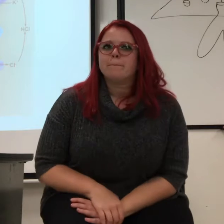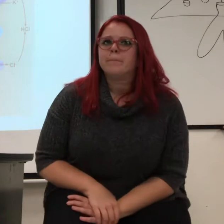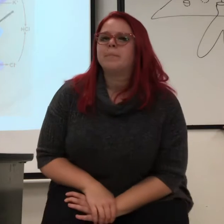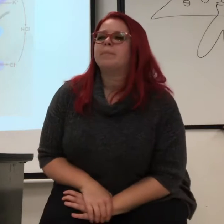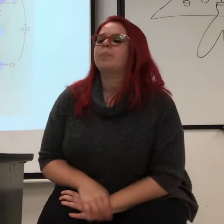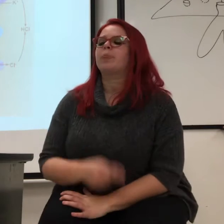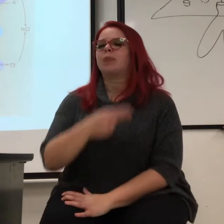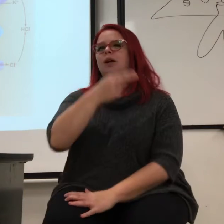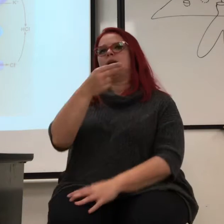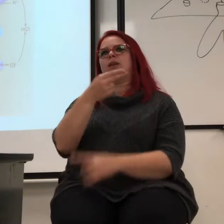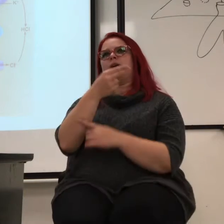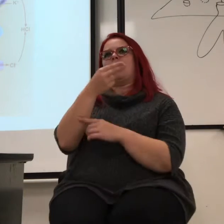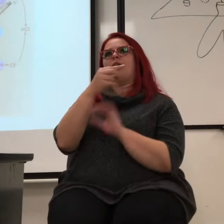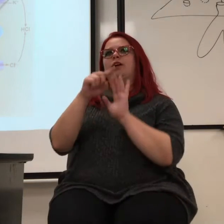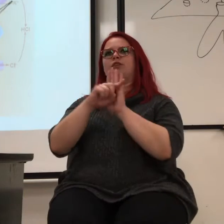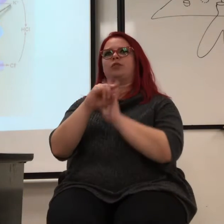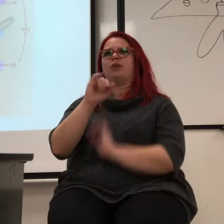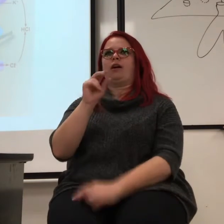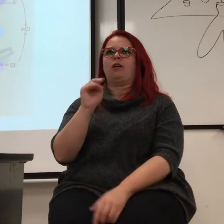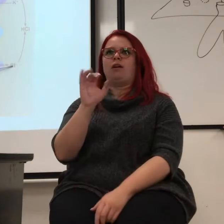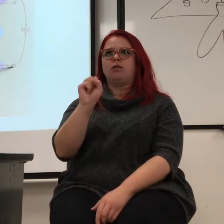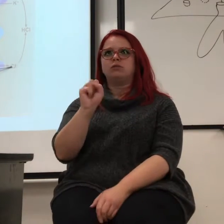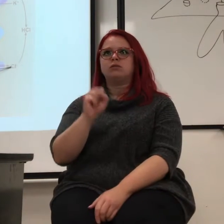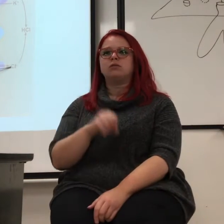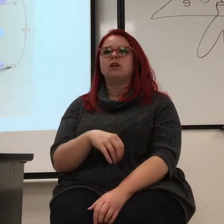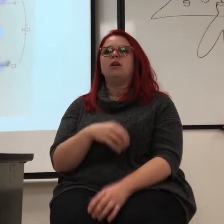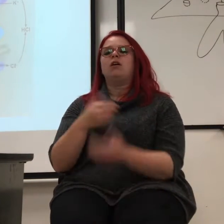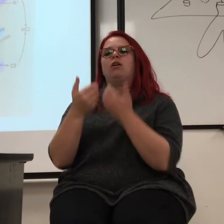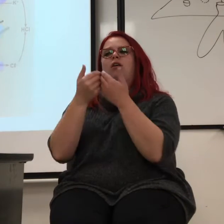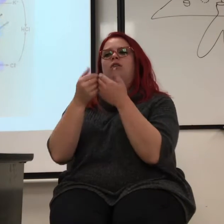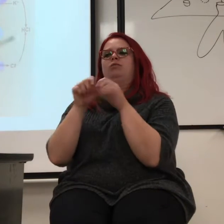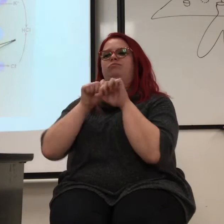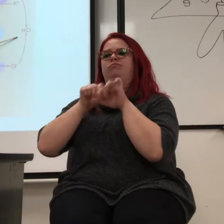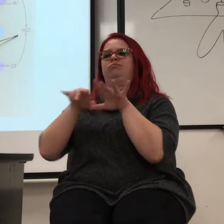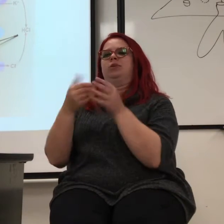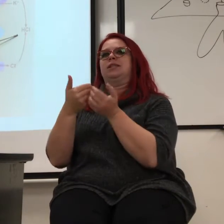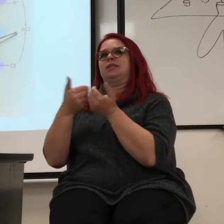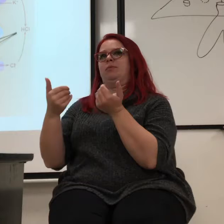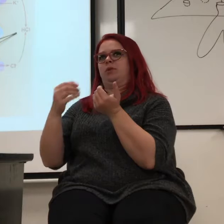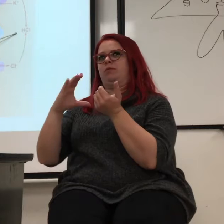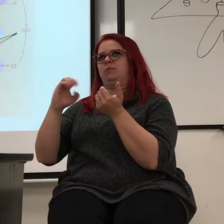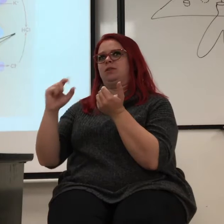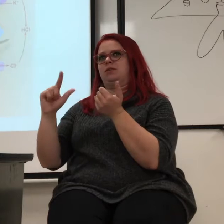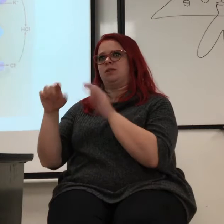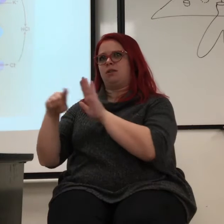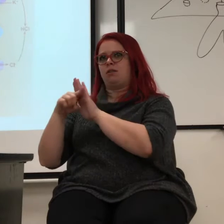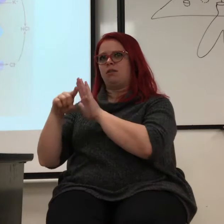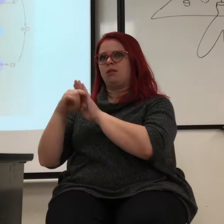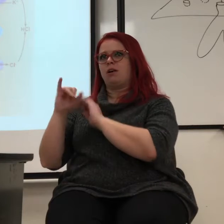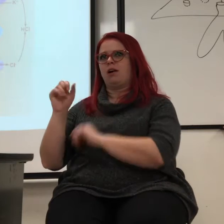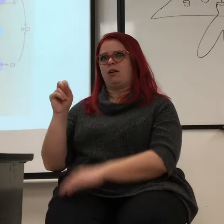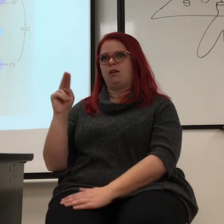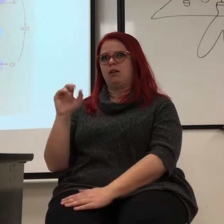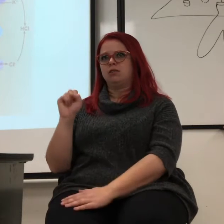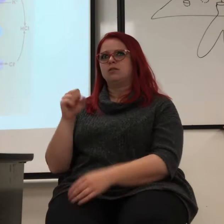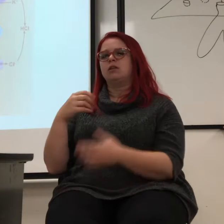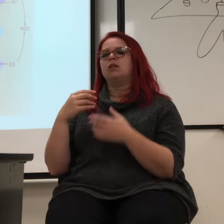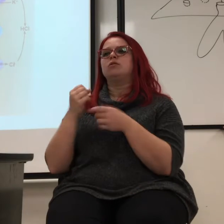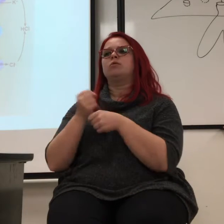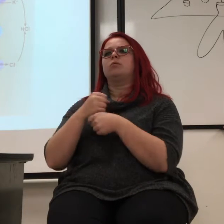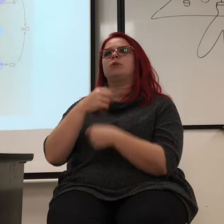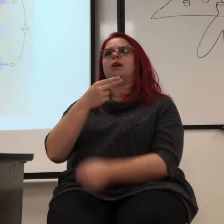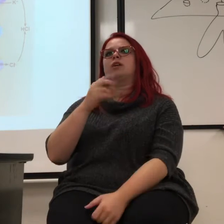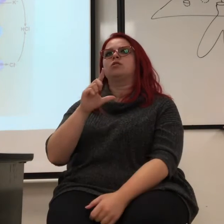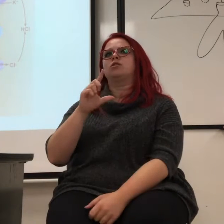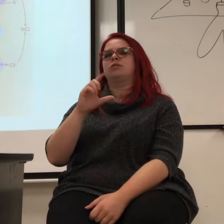The hydrogen ions are secreted separate from the chloride ions, forms HCl and aluminum. Now, in terms of ion